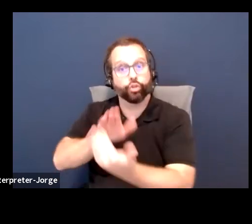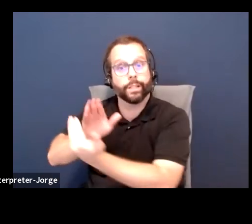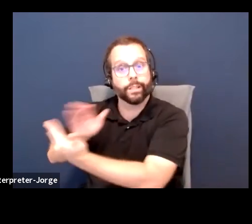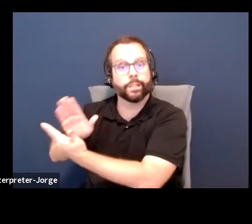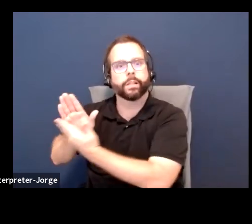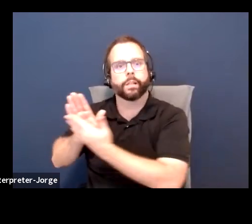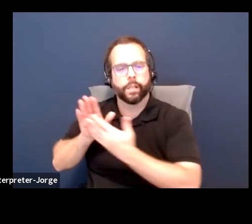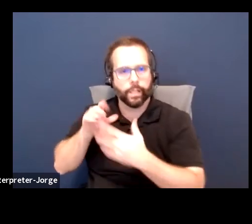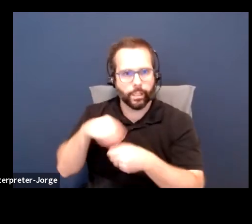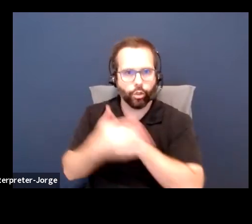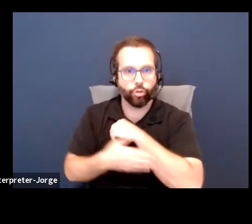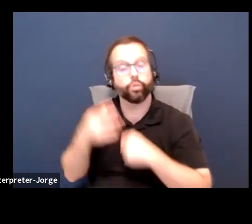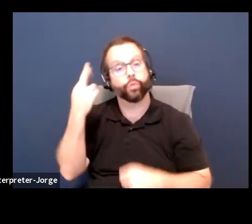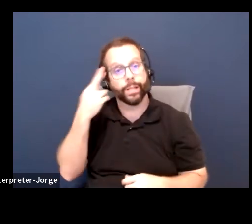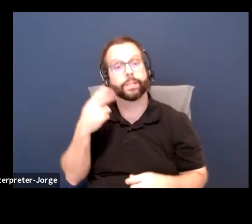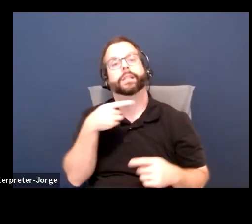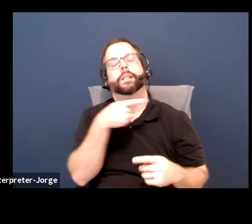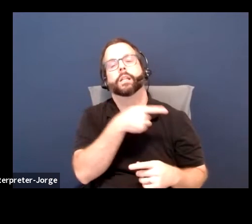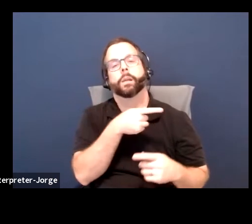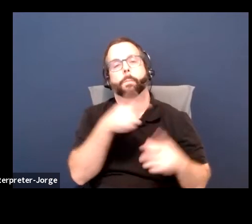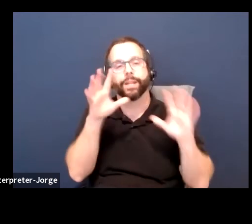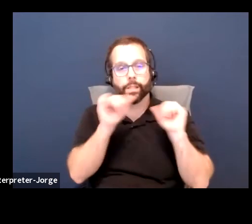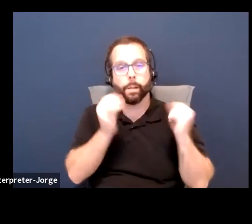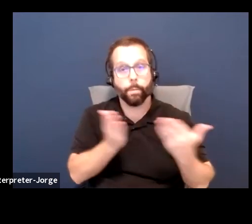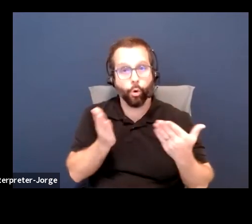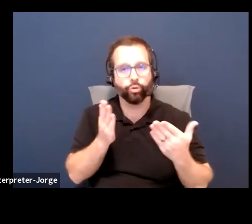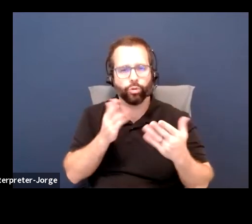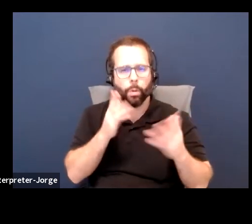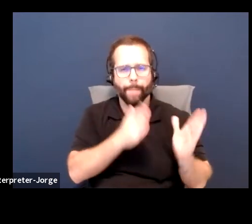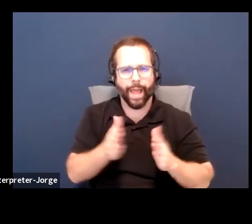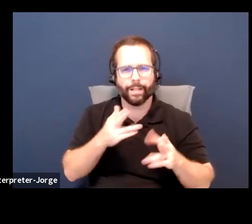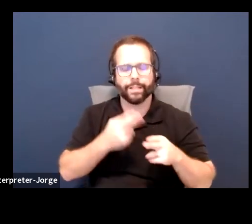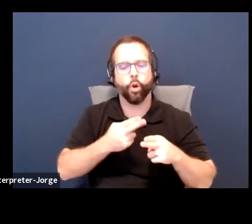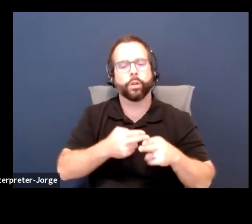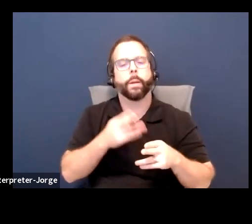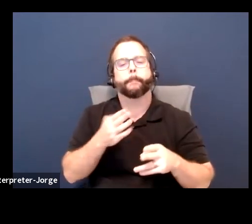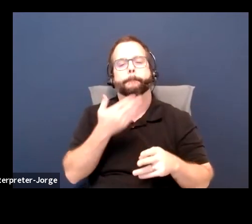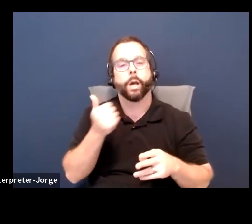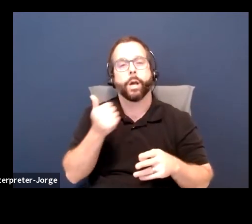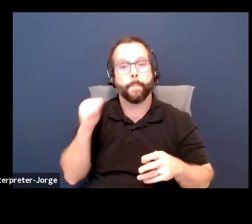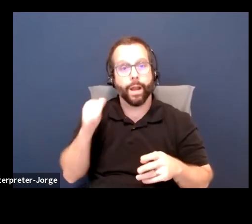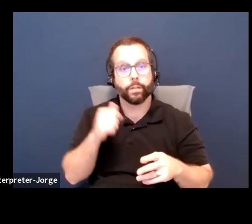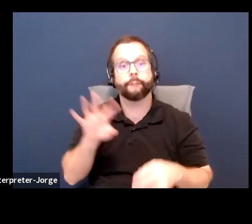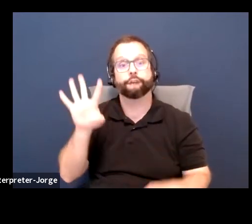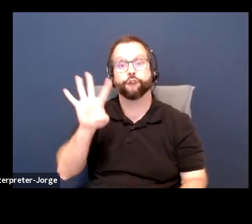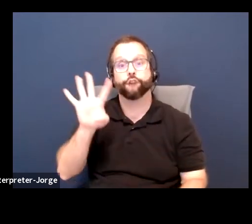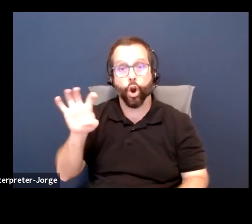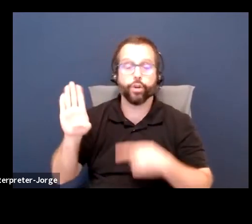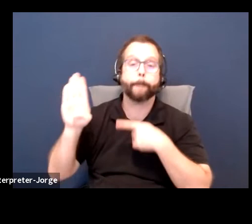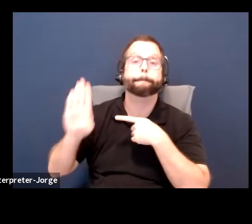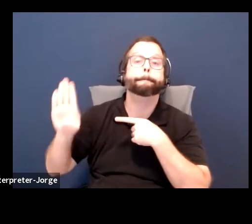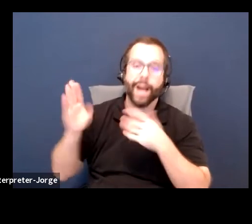president's Build Back Better plan proposed $400 billion. Yes, it's B again, $1